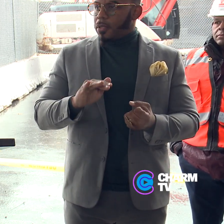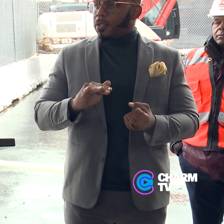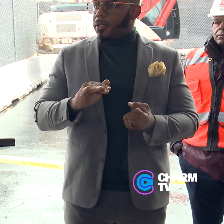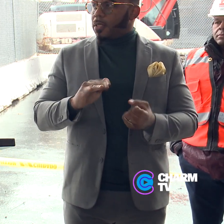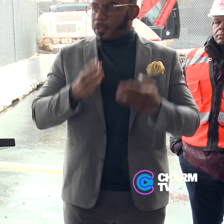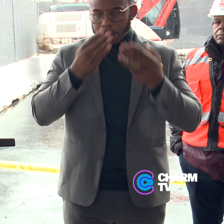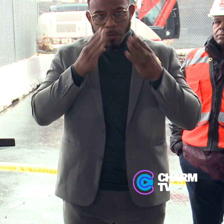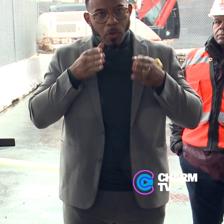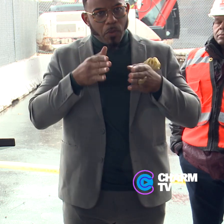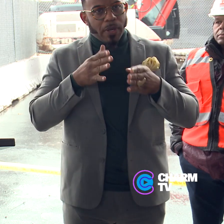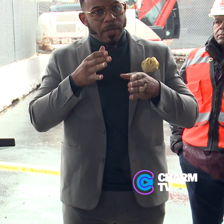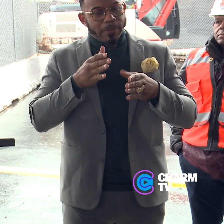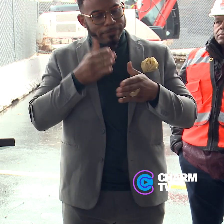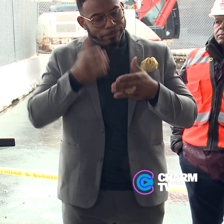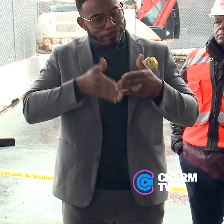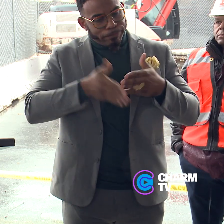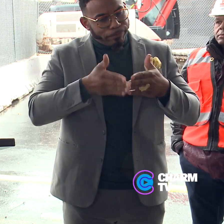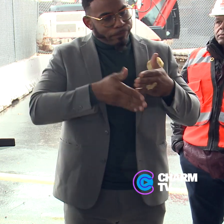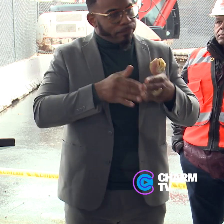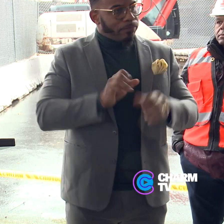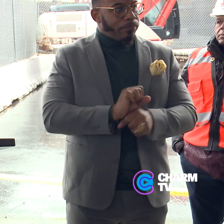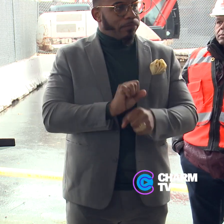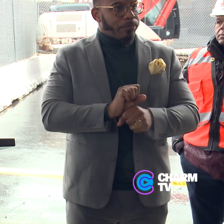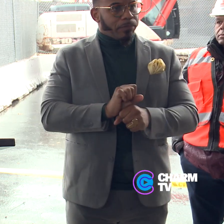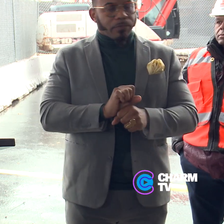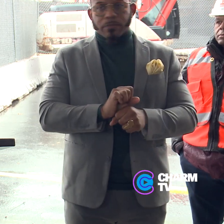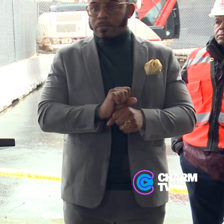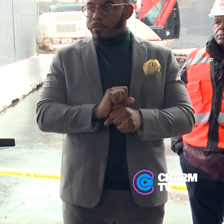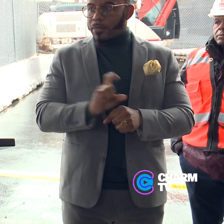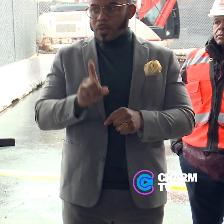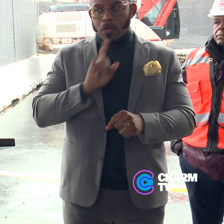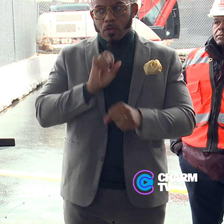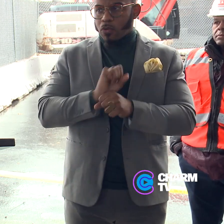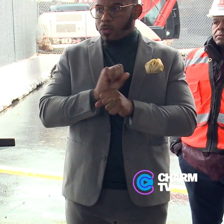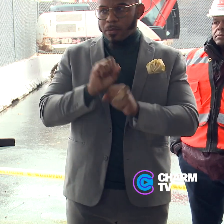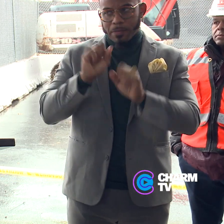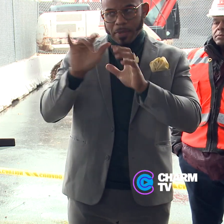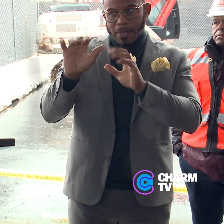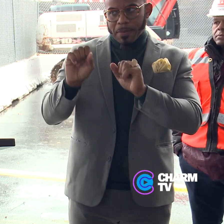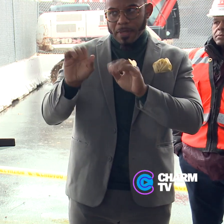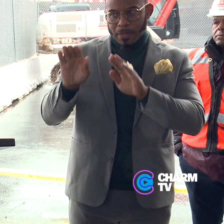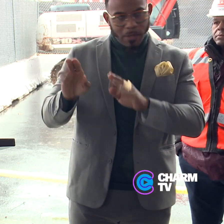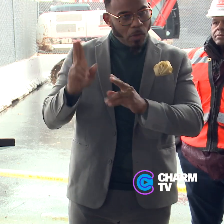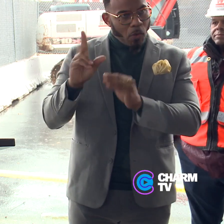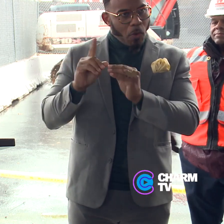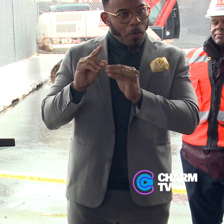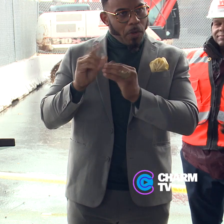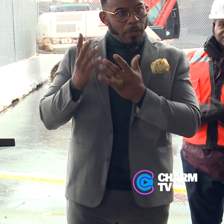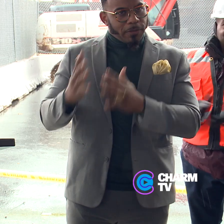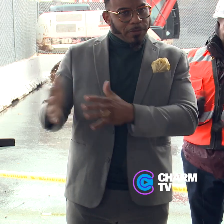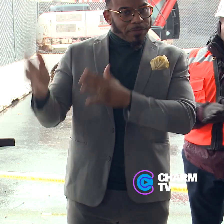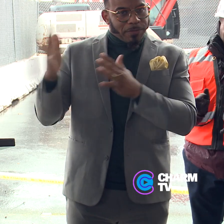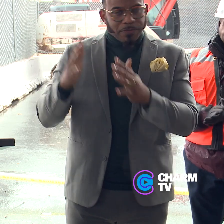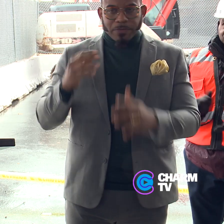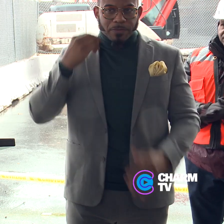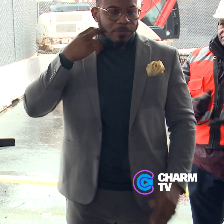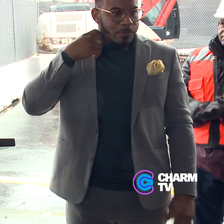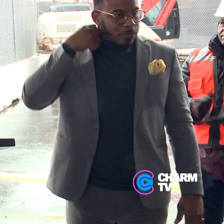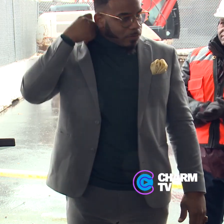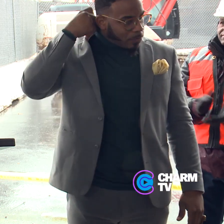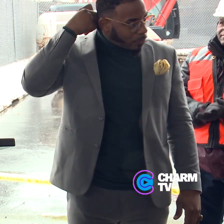pragmatic way of getting things done. Adeline, you are truly amazing. One more time, Adeline.